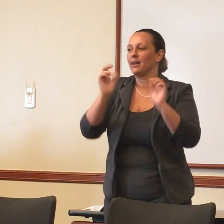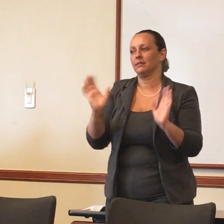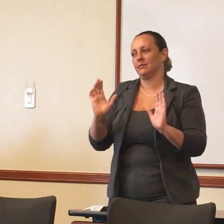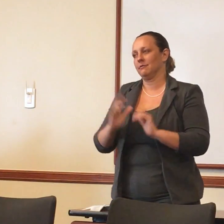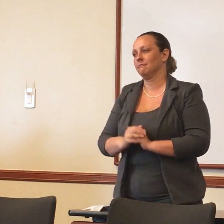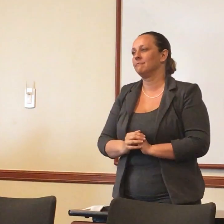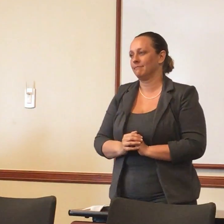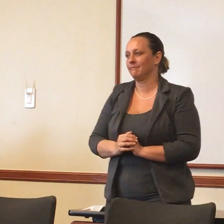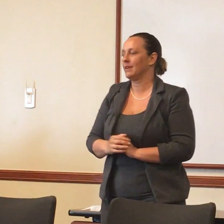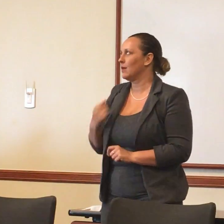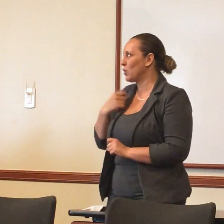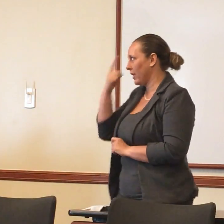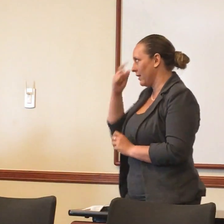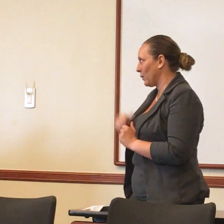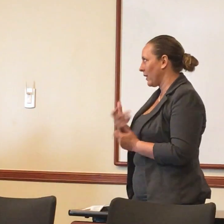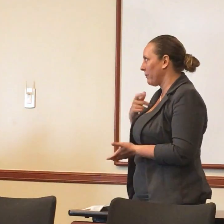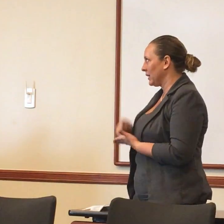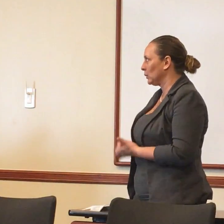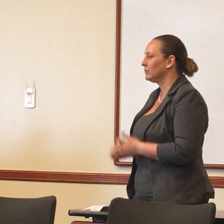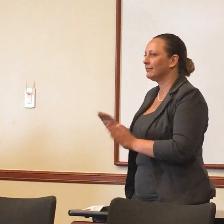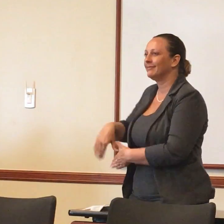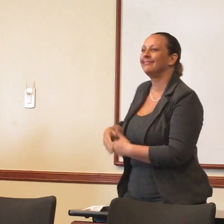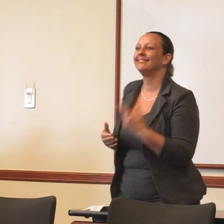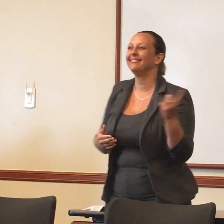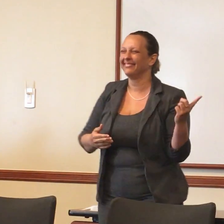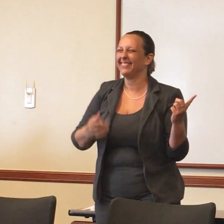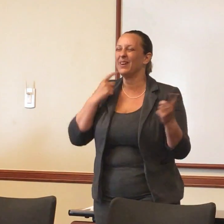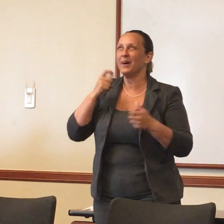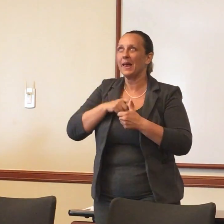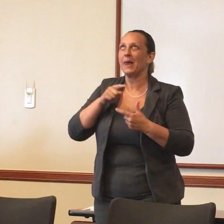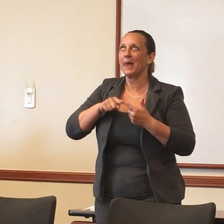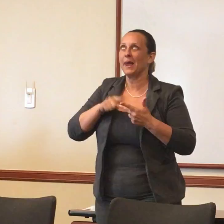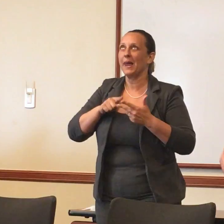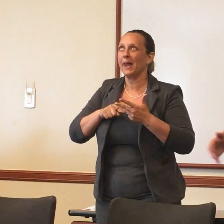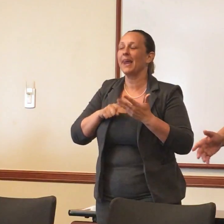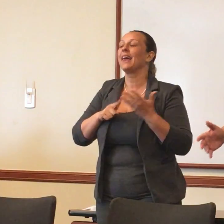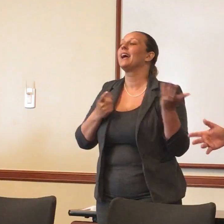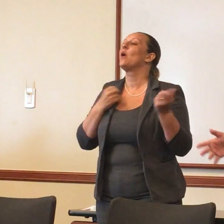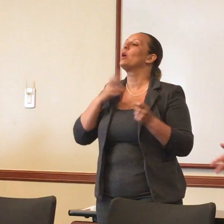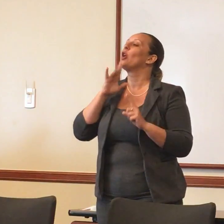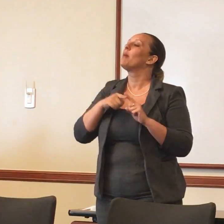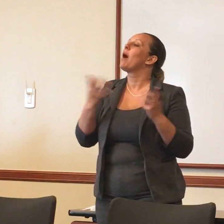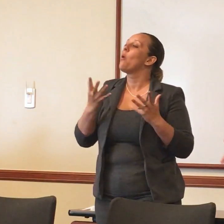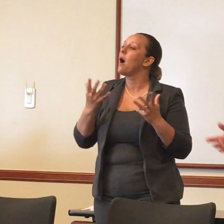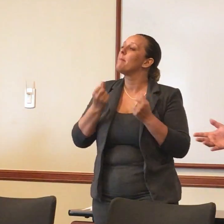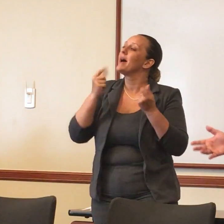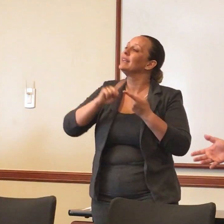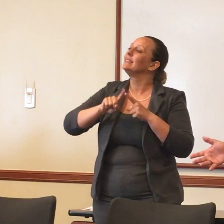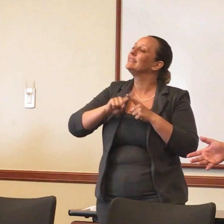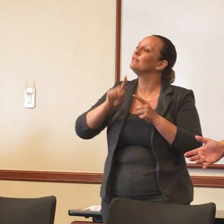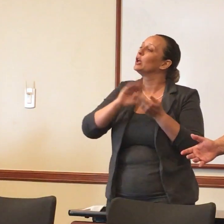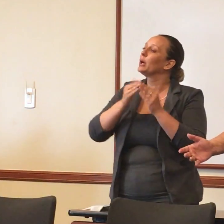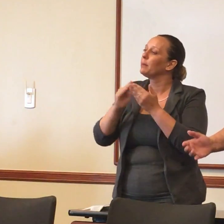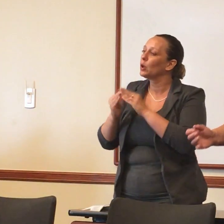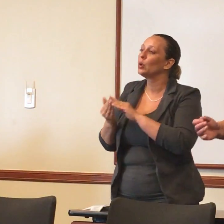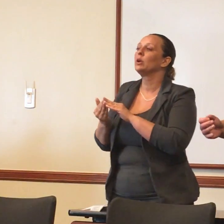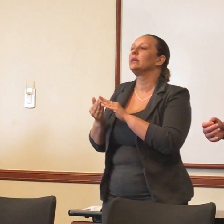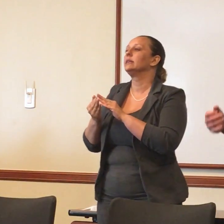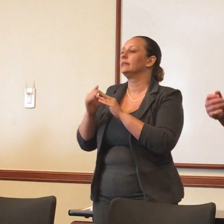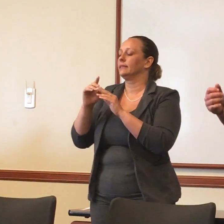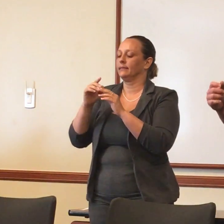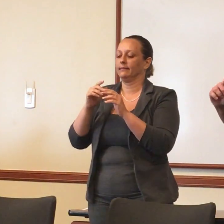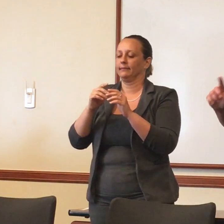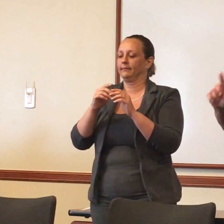I'm trying to think that without my notes. Again, I know one of the things we talk about many different communities with text. We